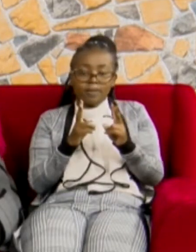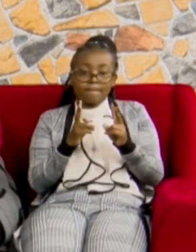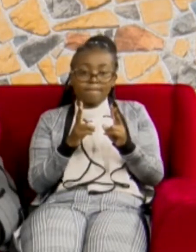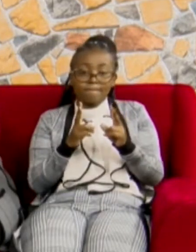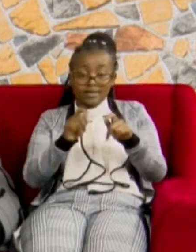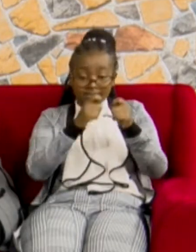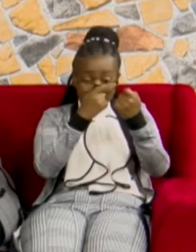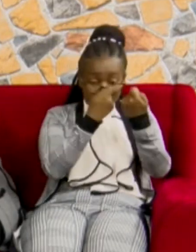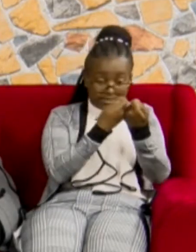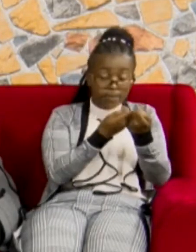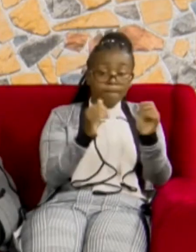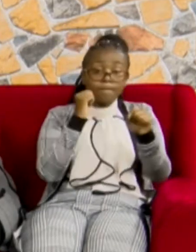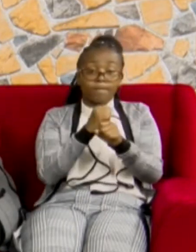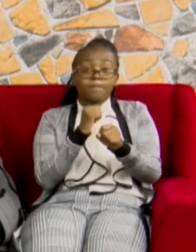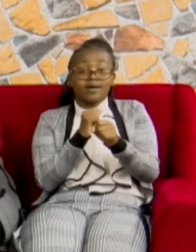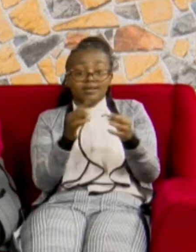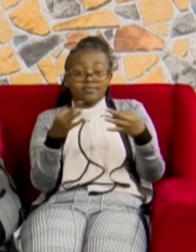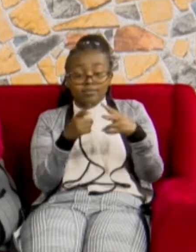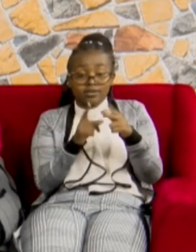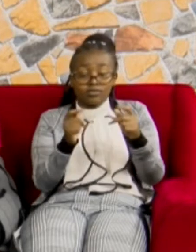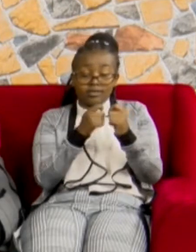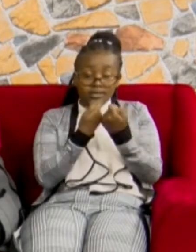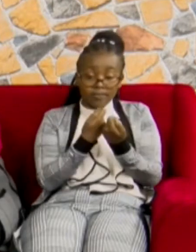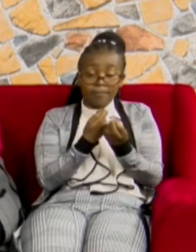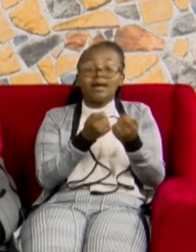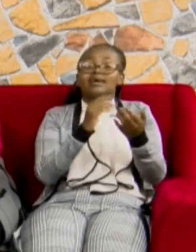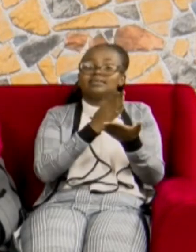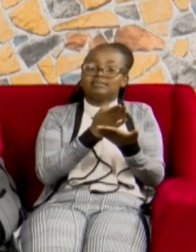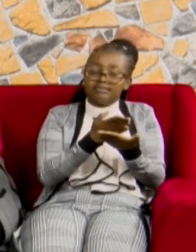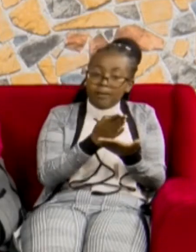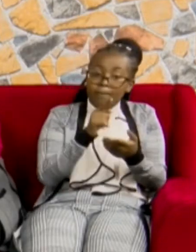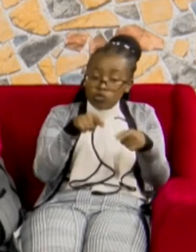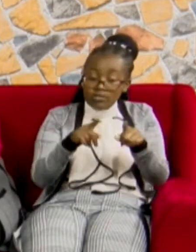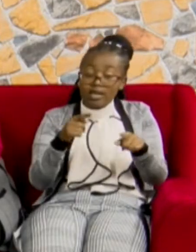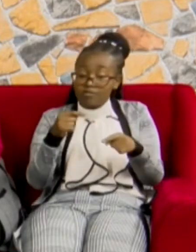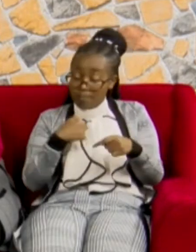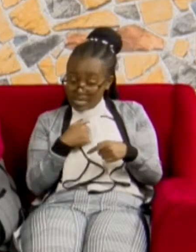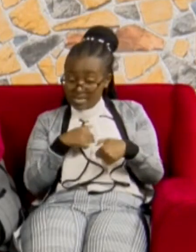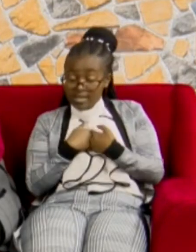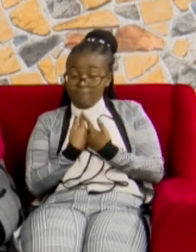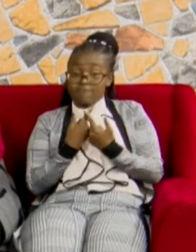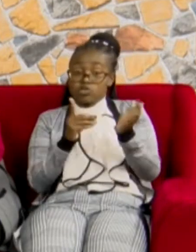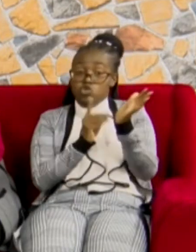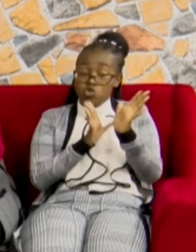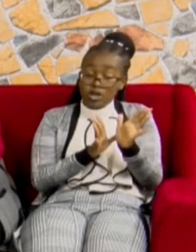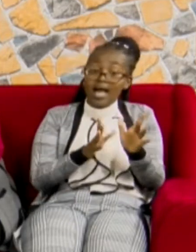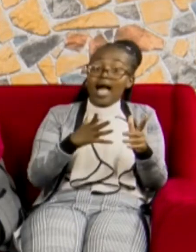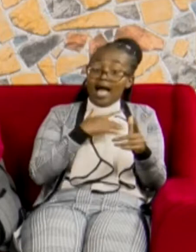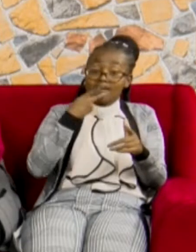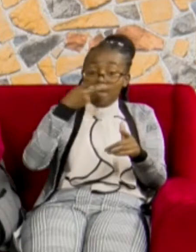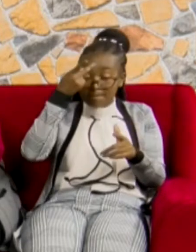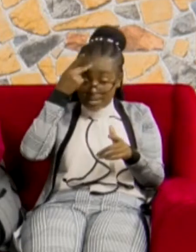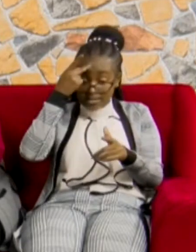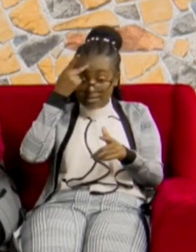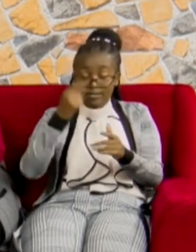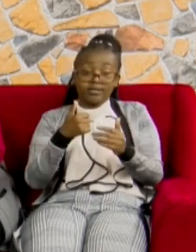teamwork. The family is part of the team, the child is part of the team, and you and I, the doctor and